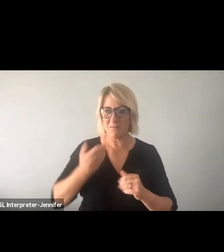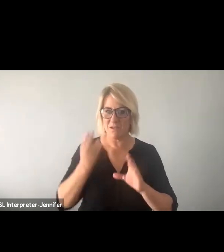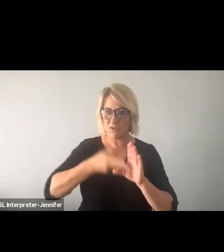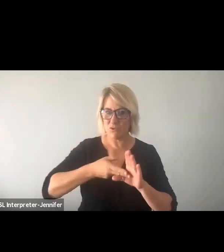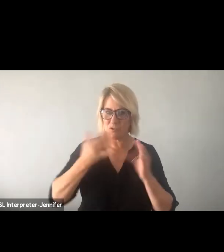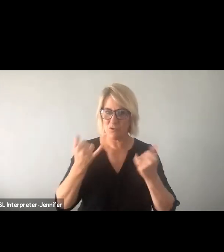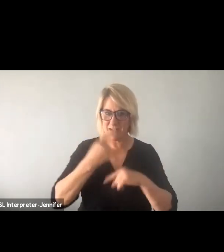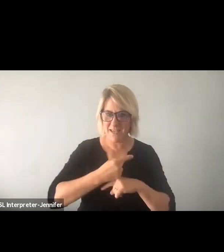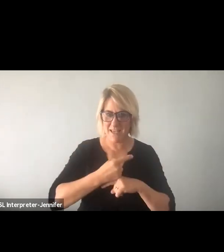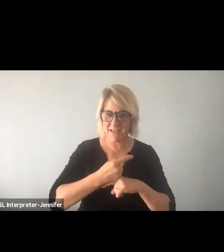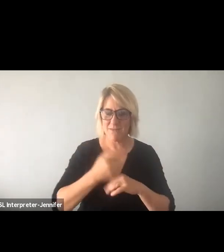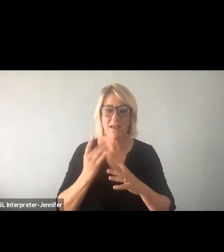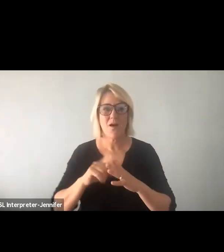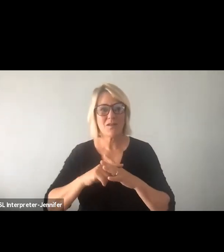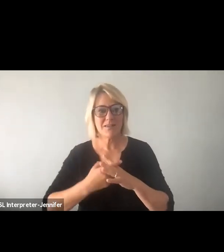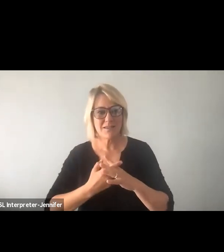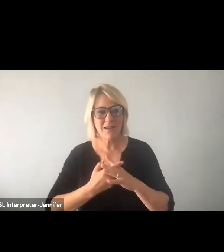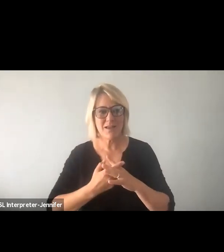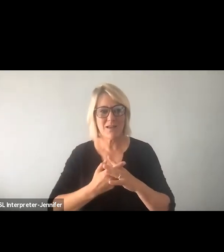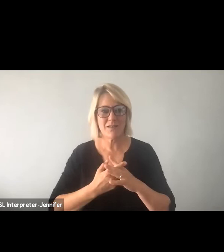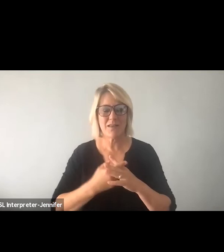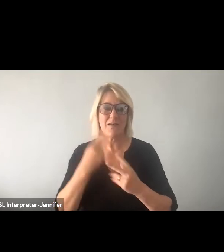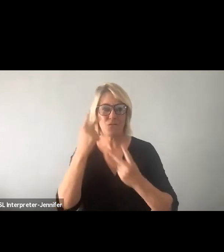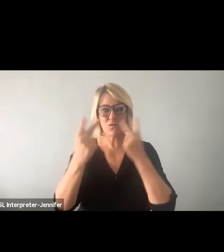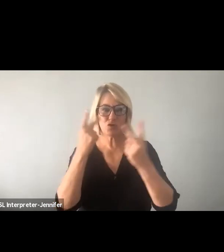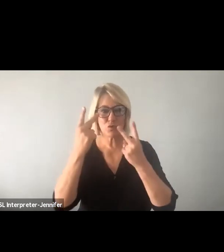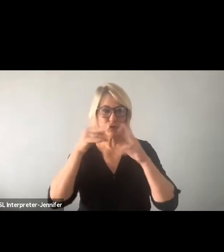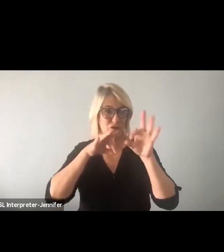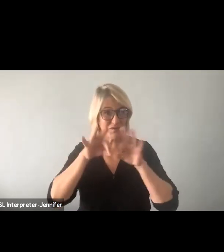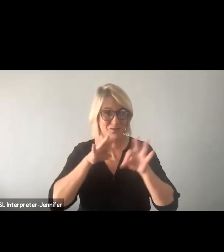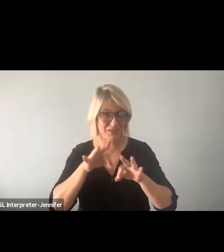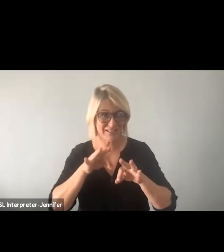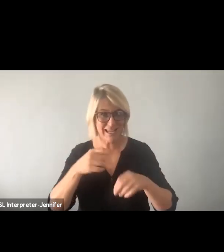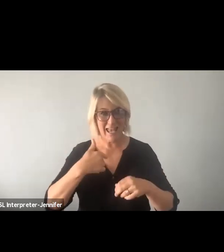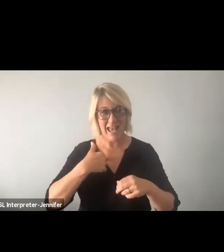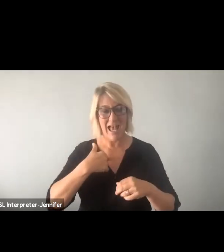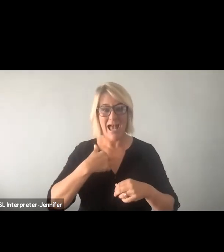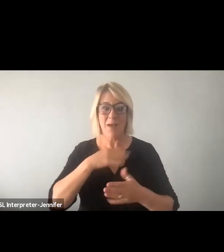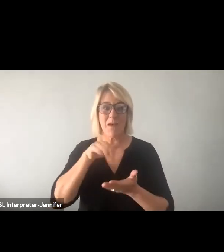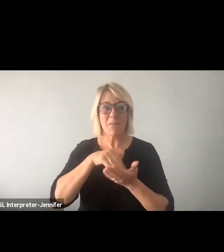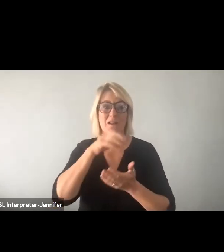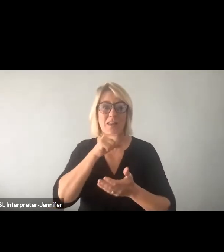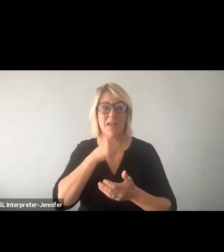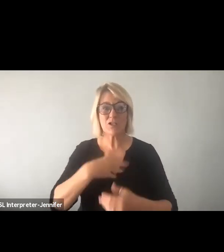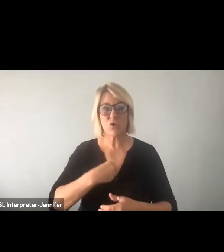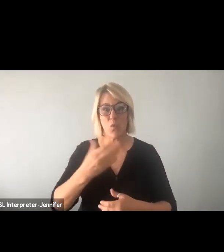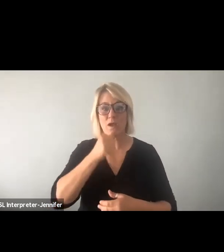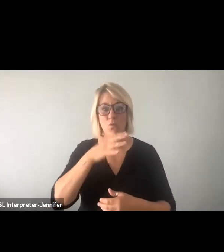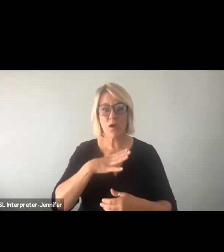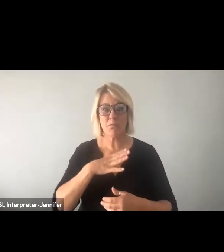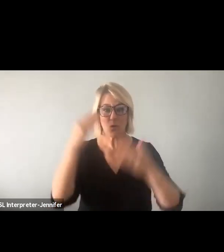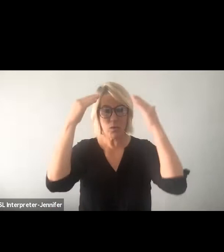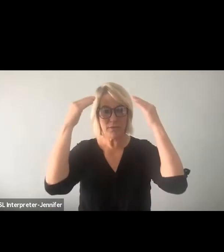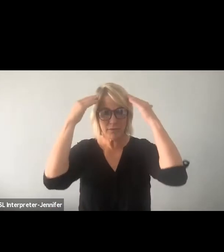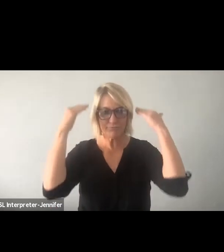today. Let me start with a visual description. I am a middle-aged white woman with medium-length curly